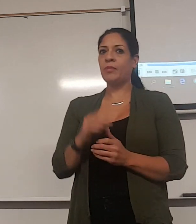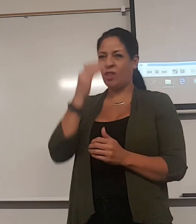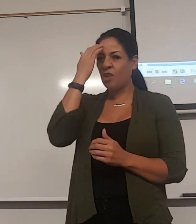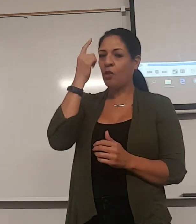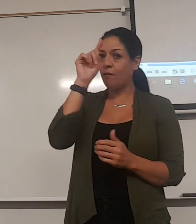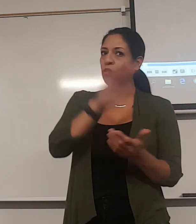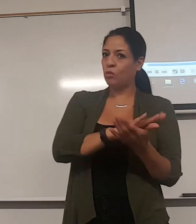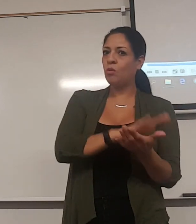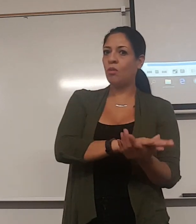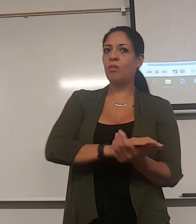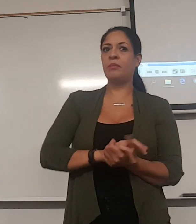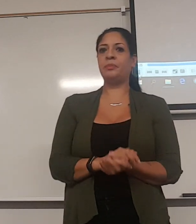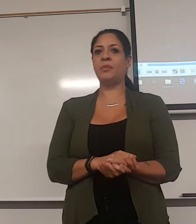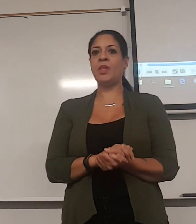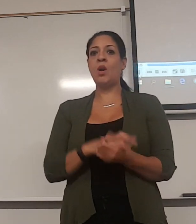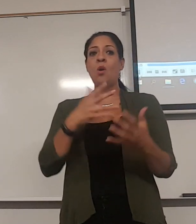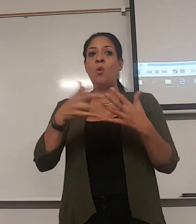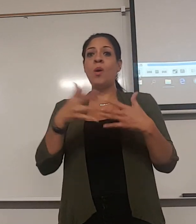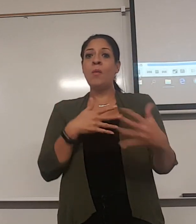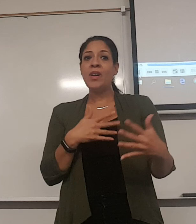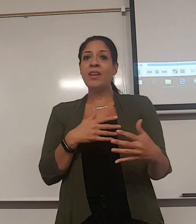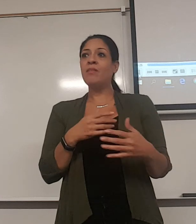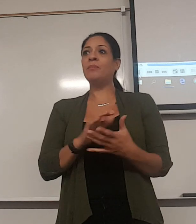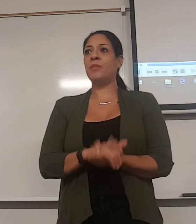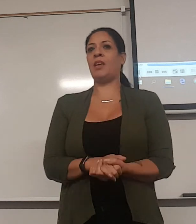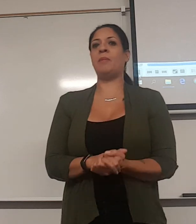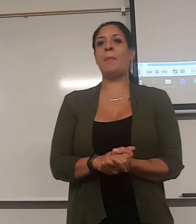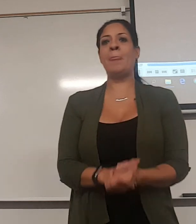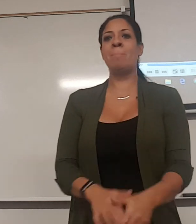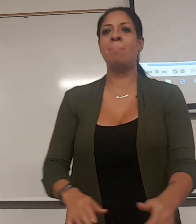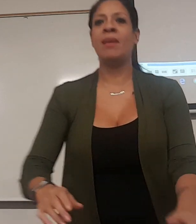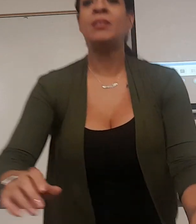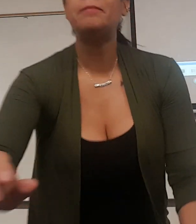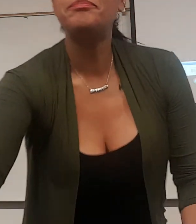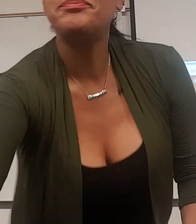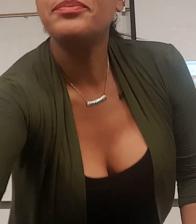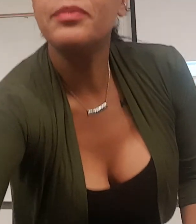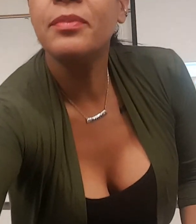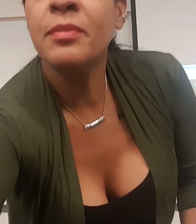Whatever facility you use, whether it's a gymnasium or recreation,